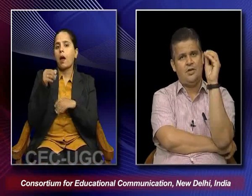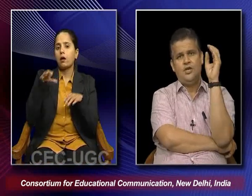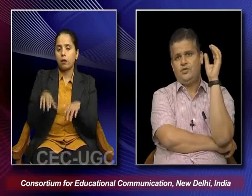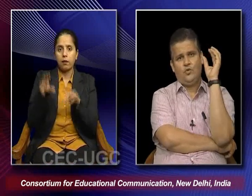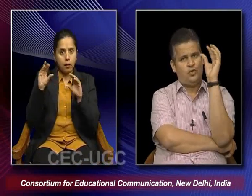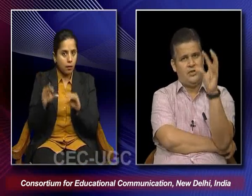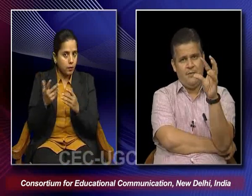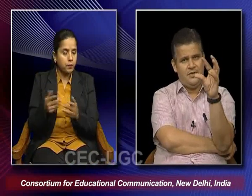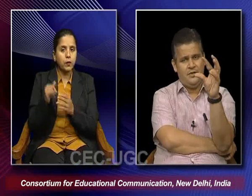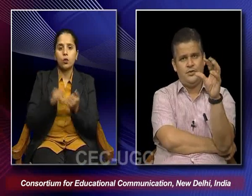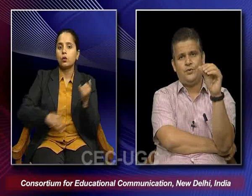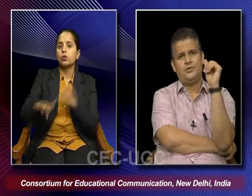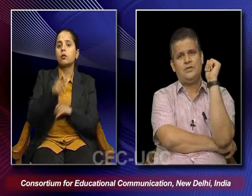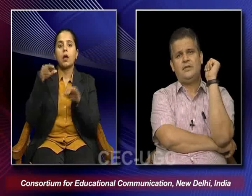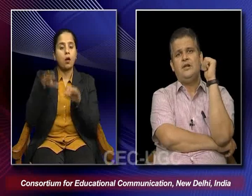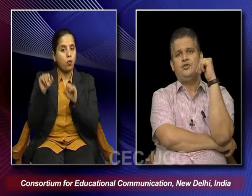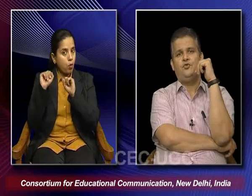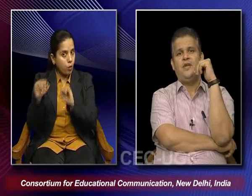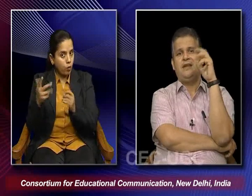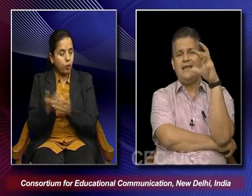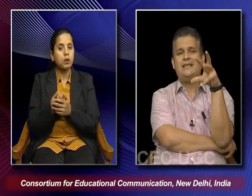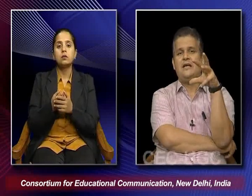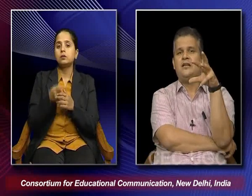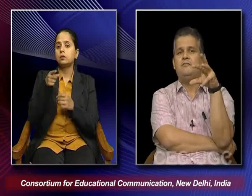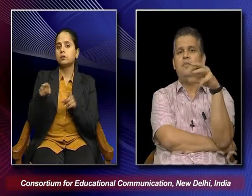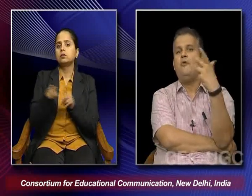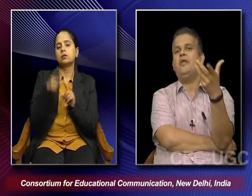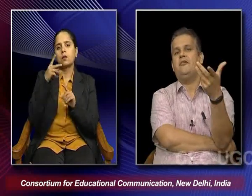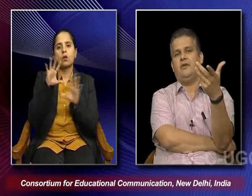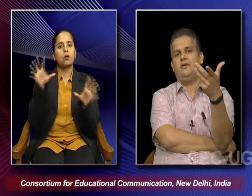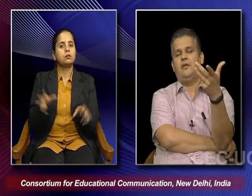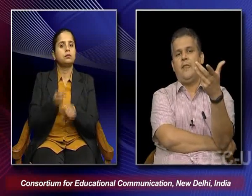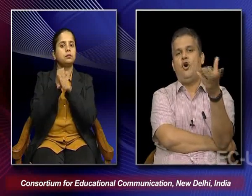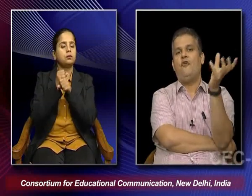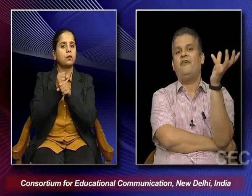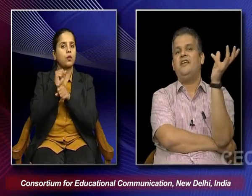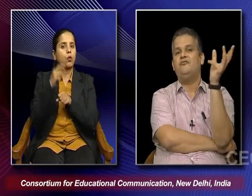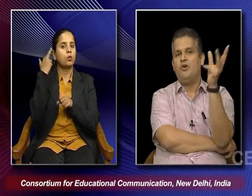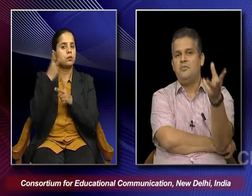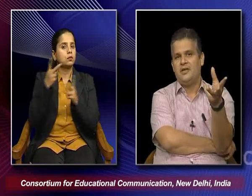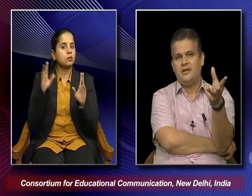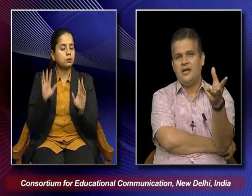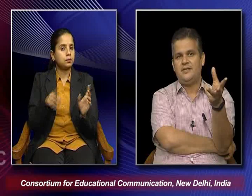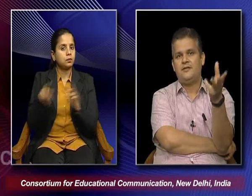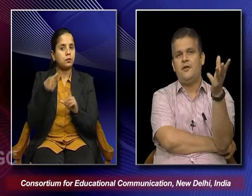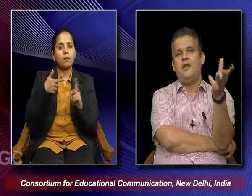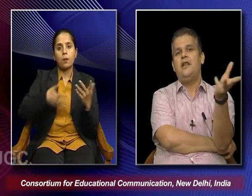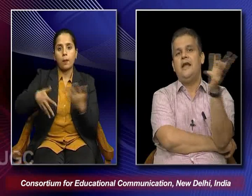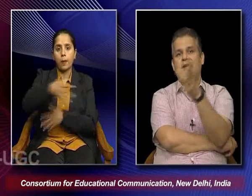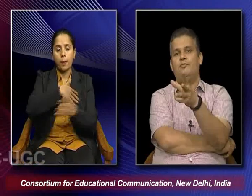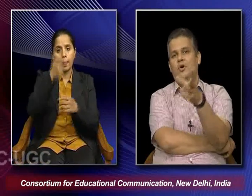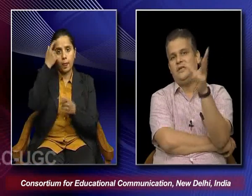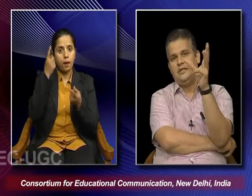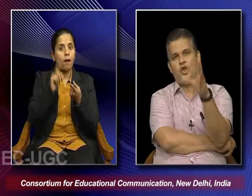resources, social capital resources. So there is a compounding effect of environmental crisis